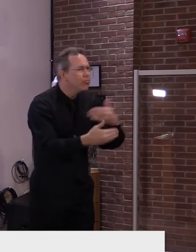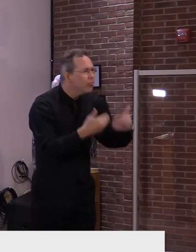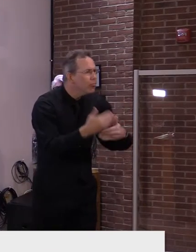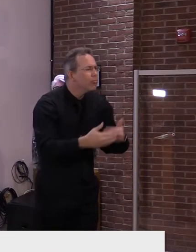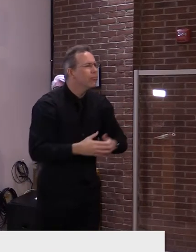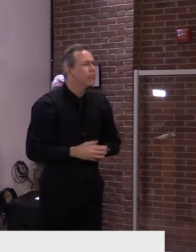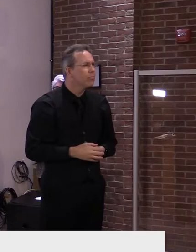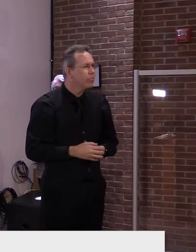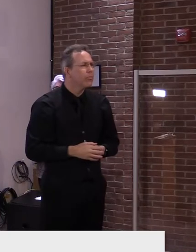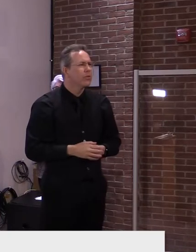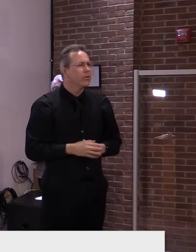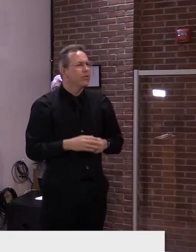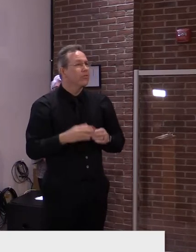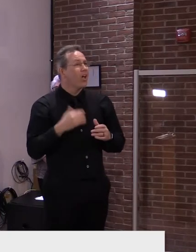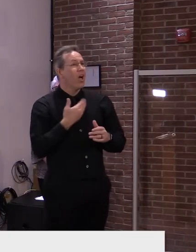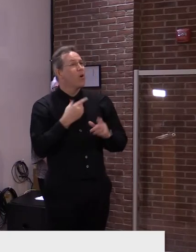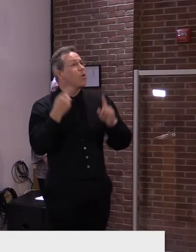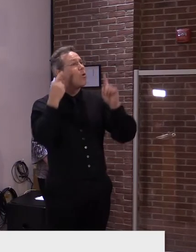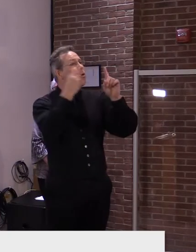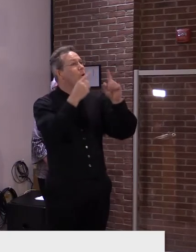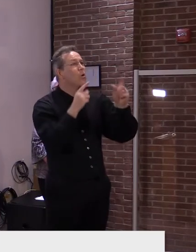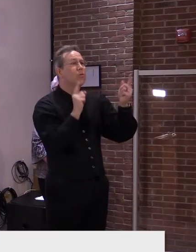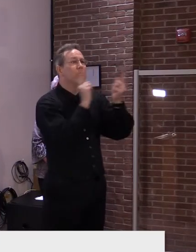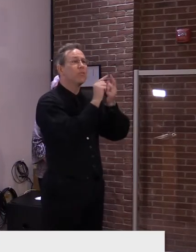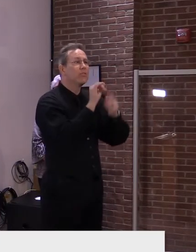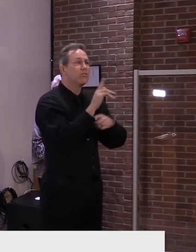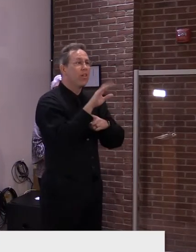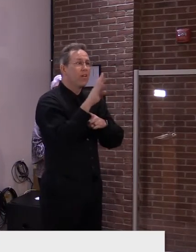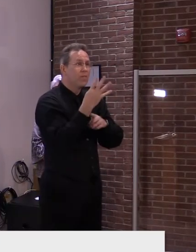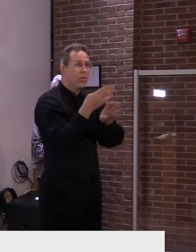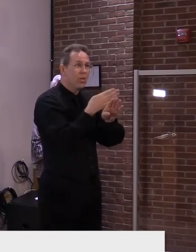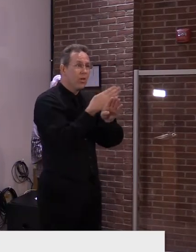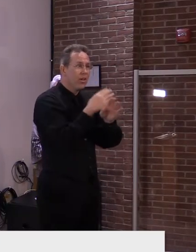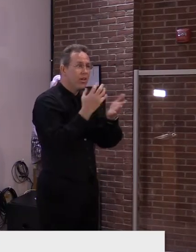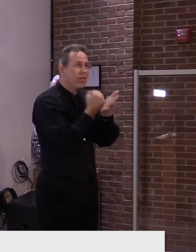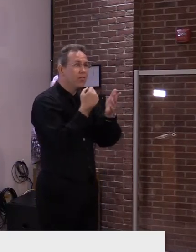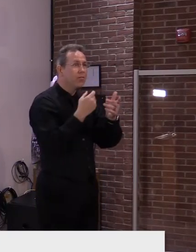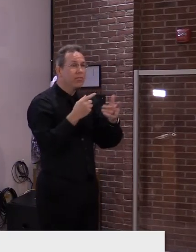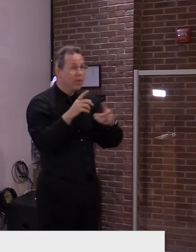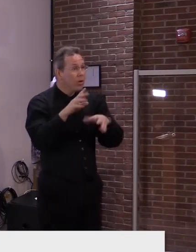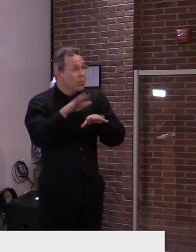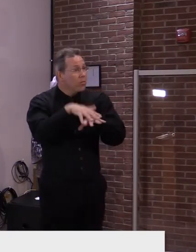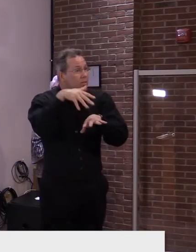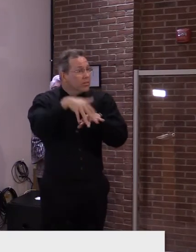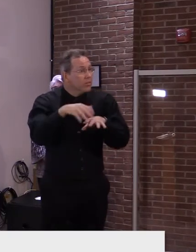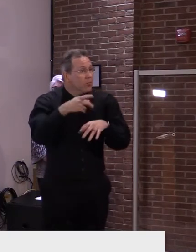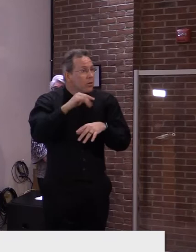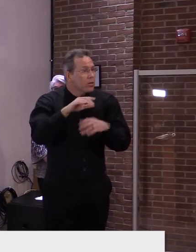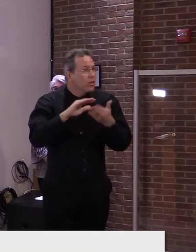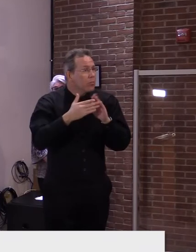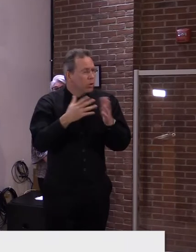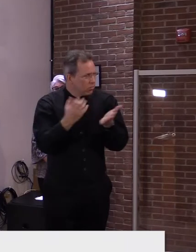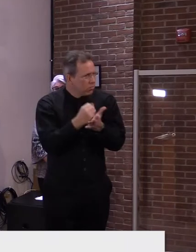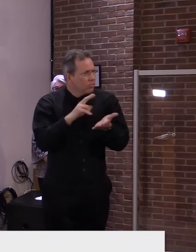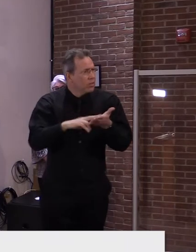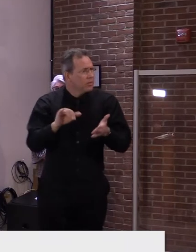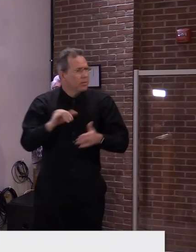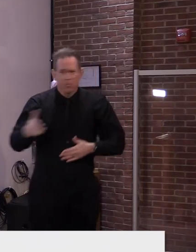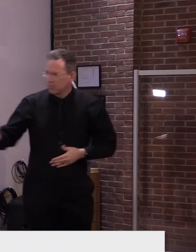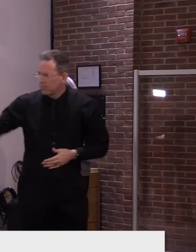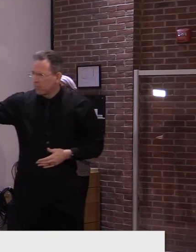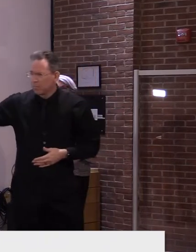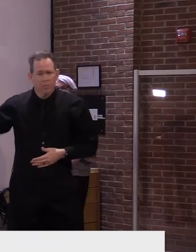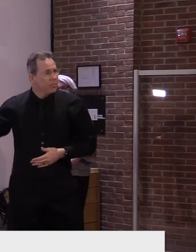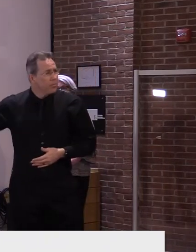achieve our goals with the BIPOC population by continuing to be consistent with this process.